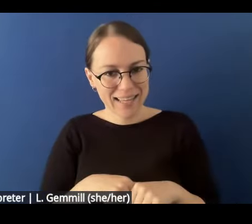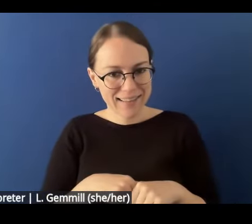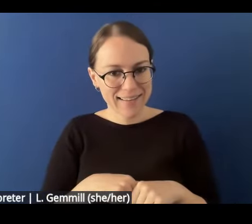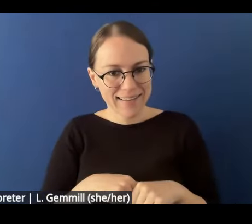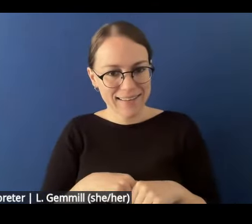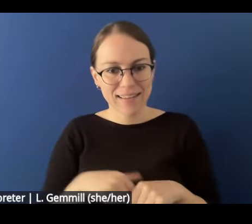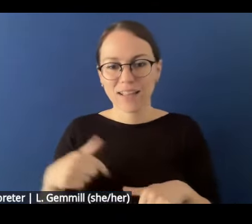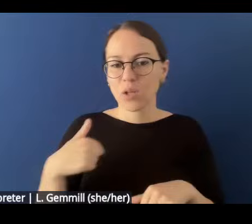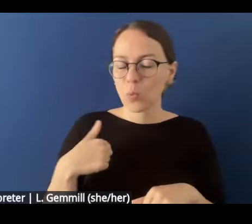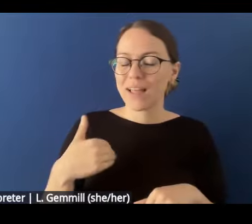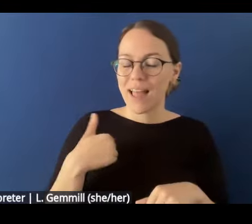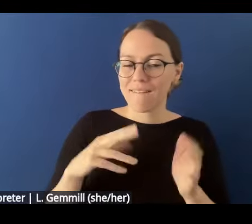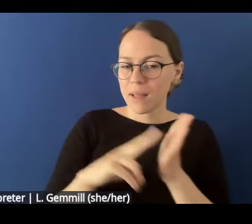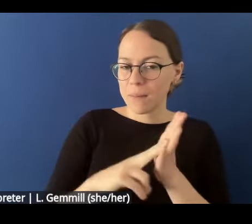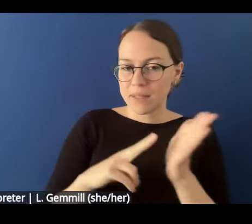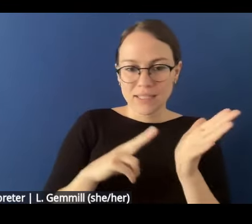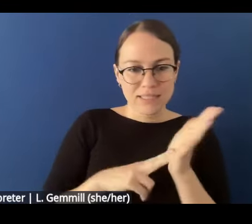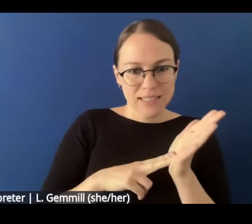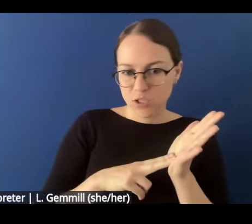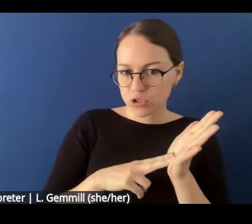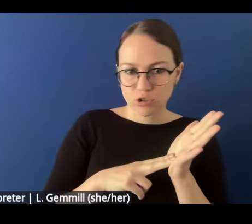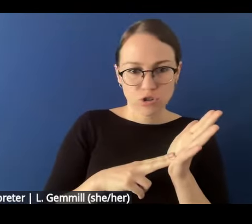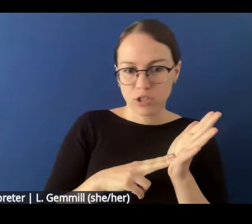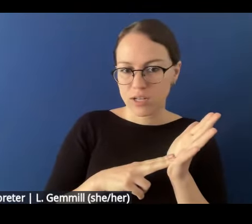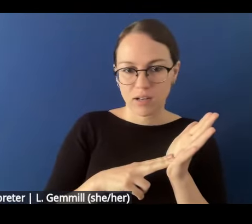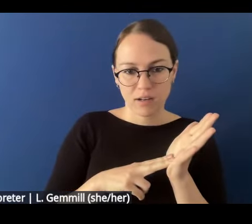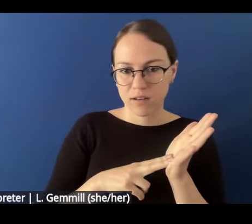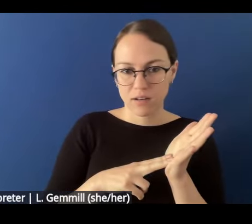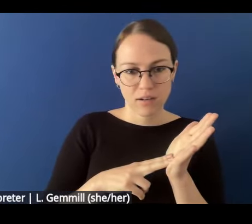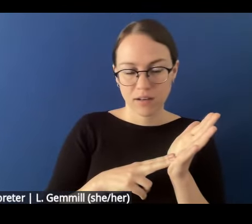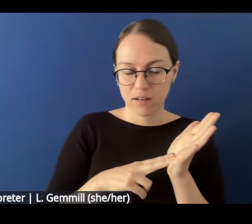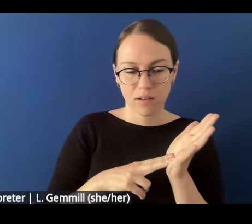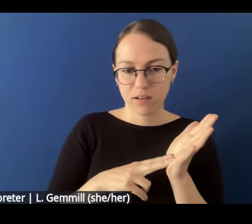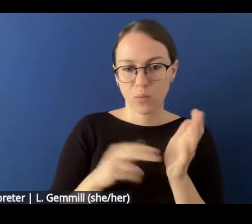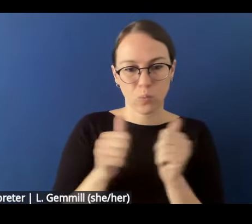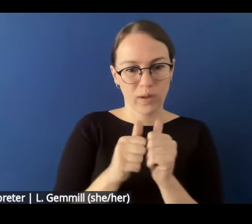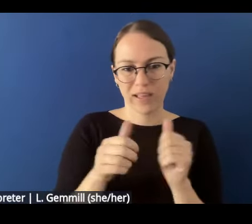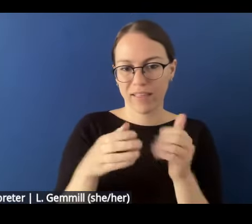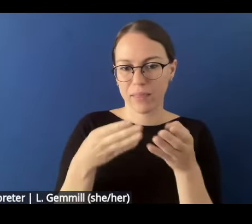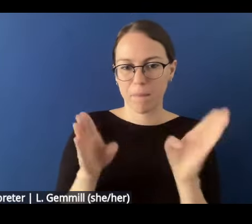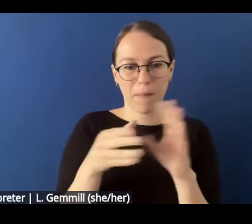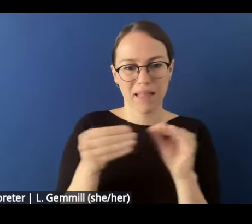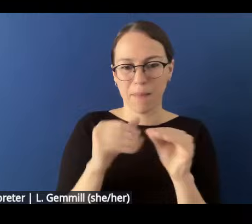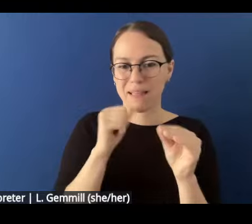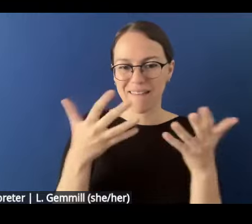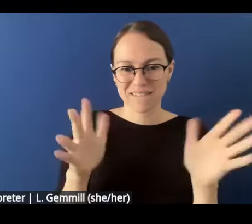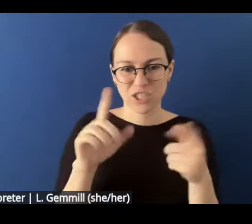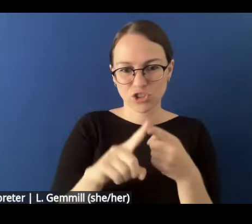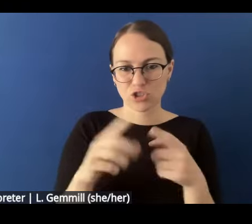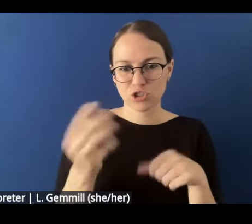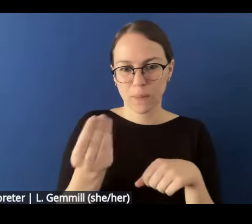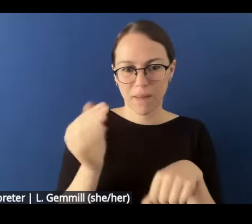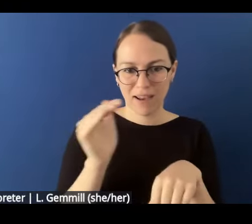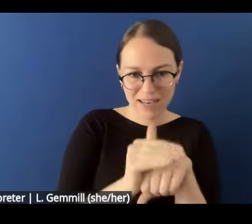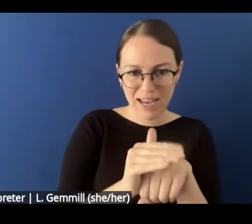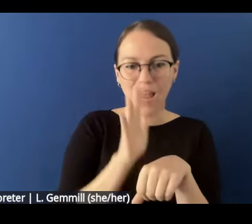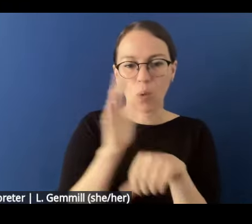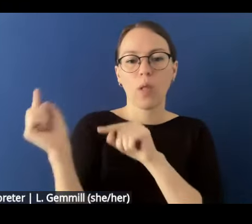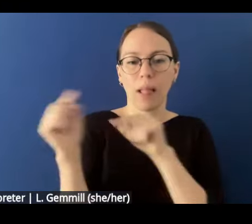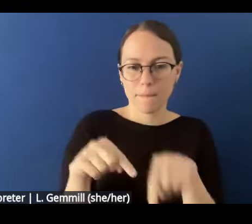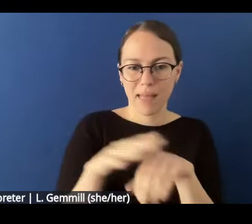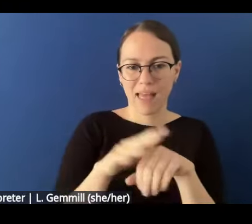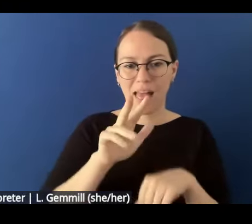have a petition that is out. Public comment doesn't end until Monday night. We will be back here on the 31st, and thank you for your comments.